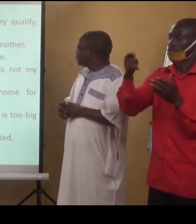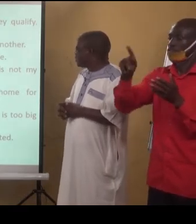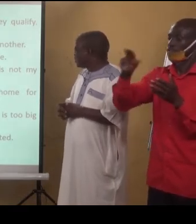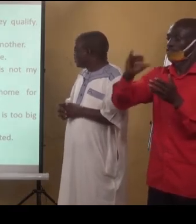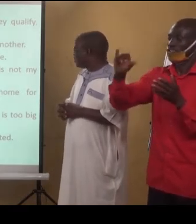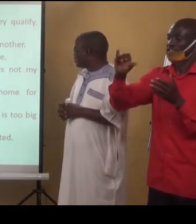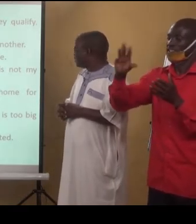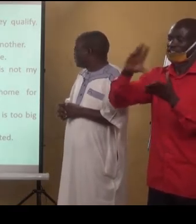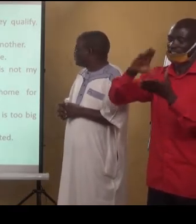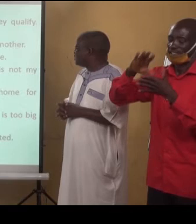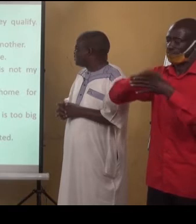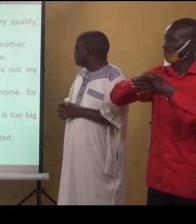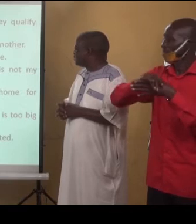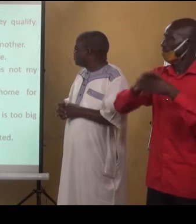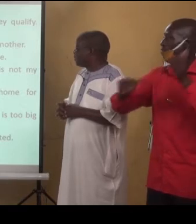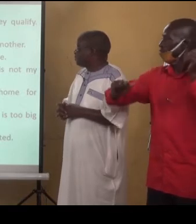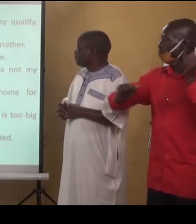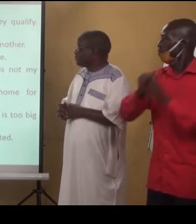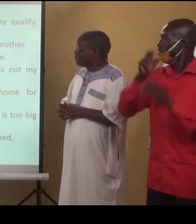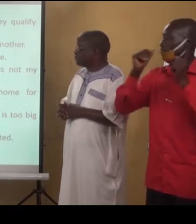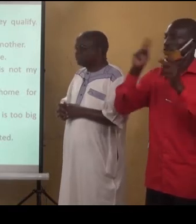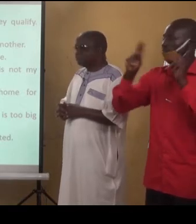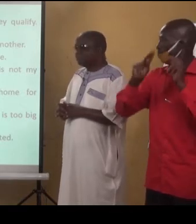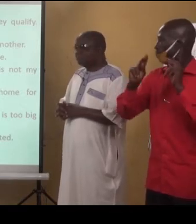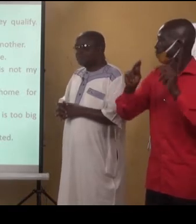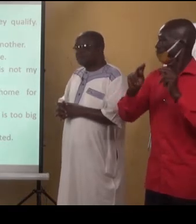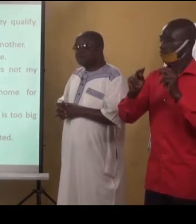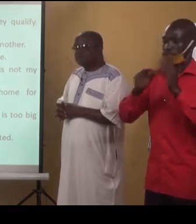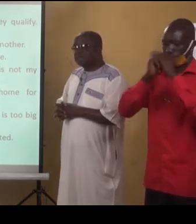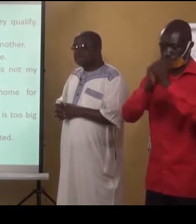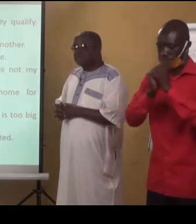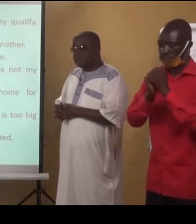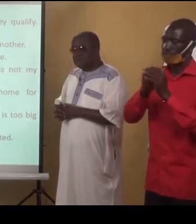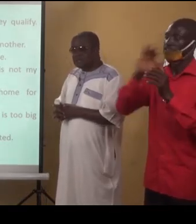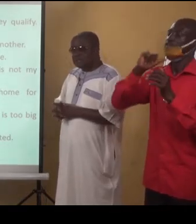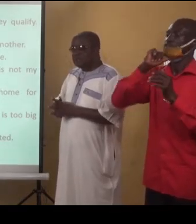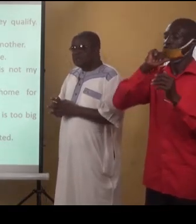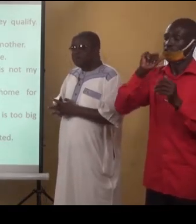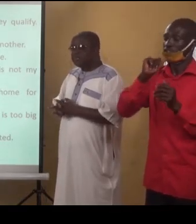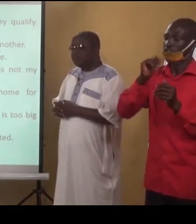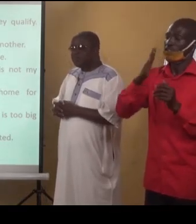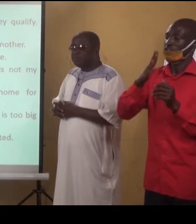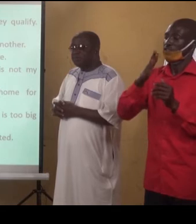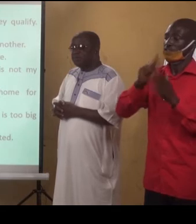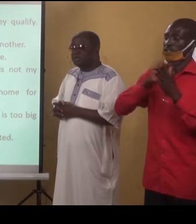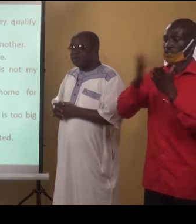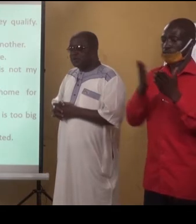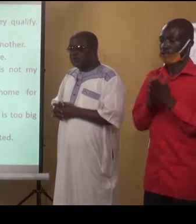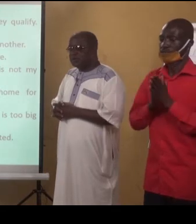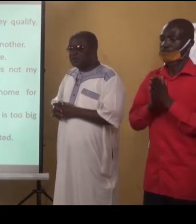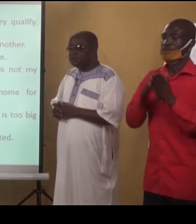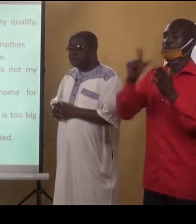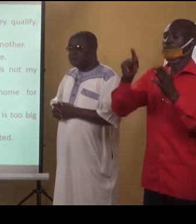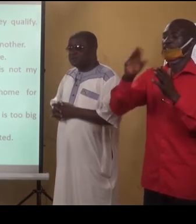people adore, is not my favorite. Grilled meat, which many people